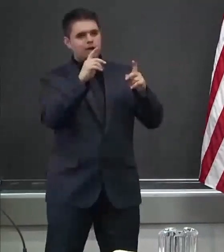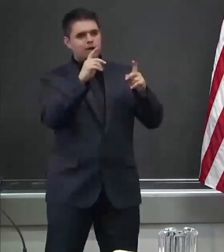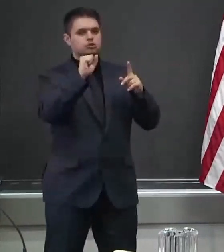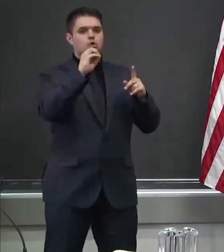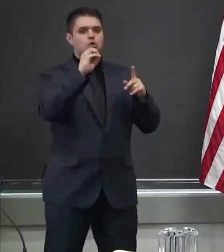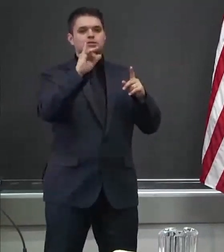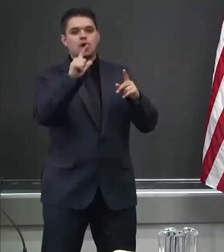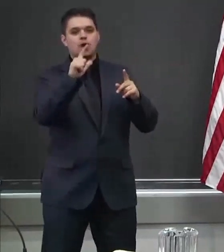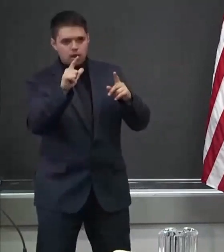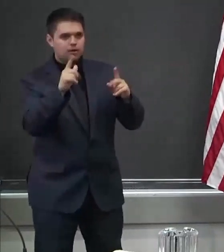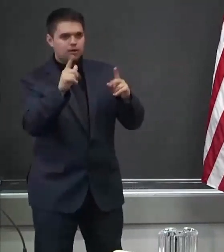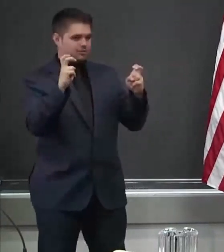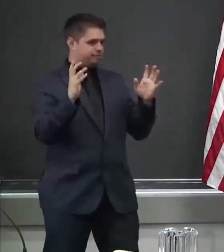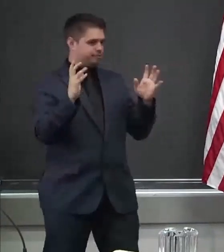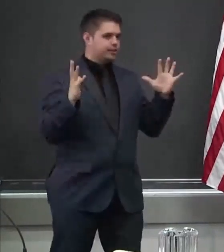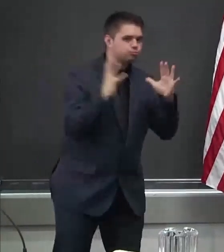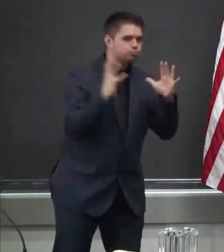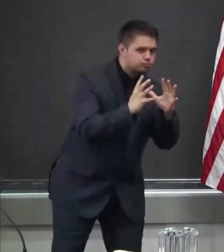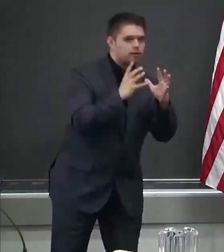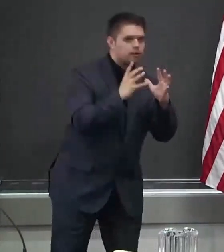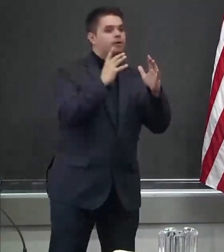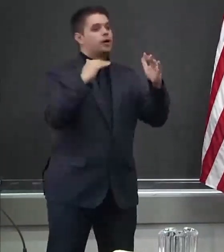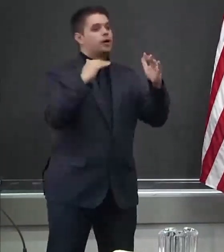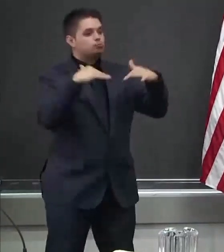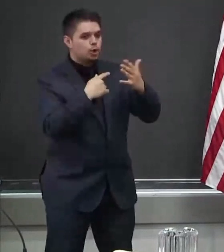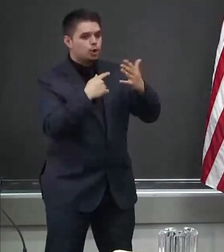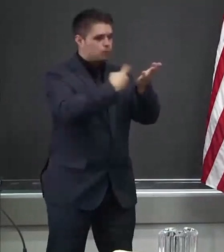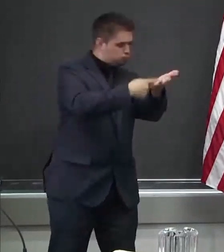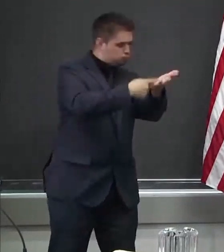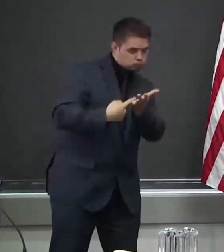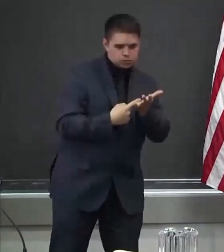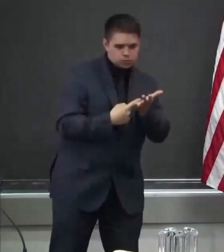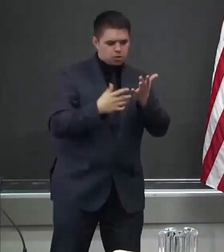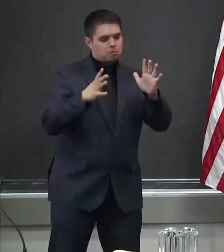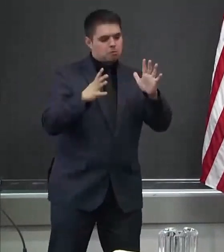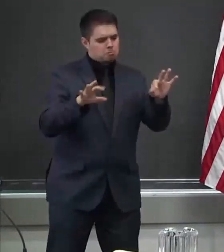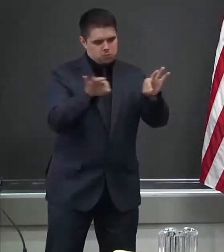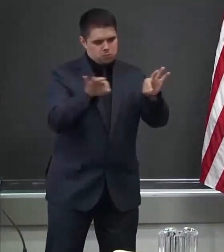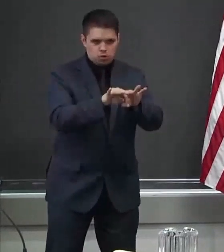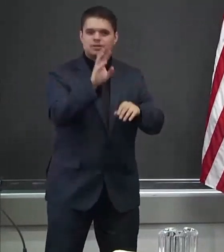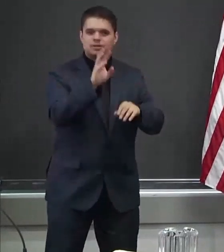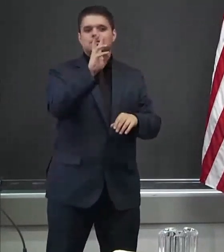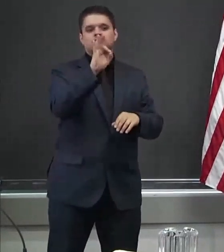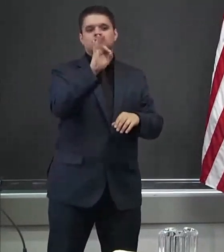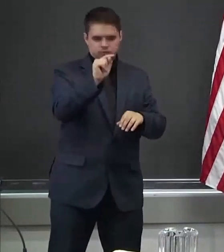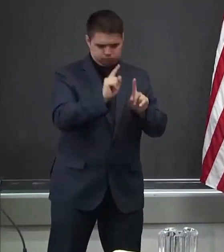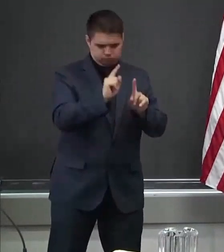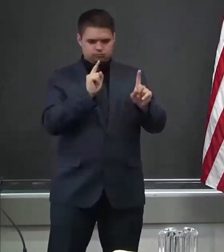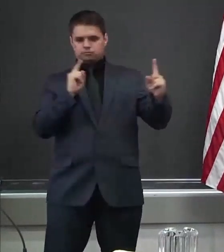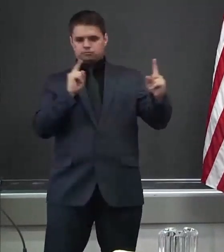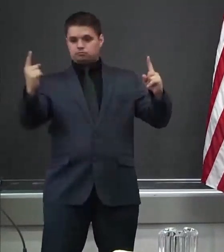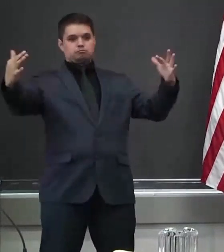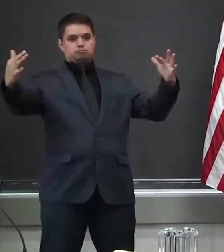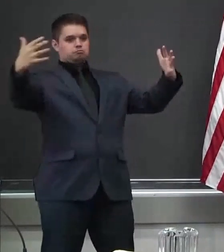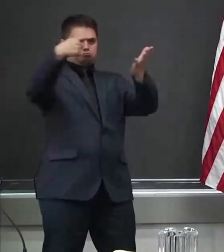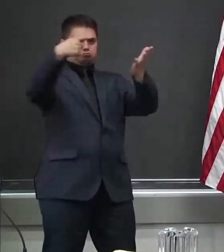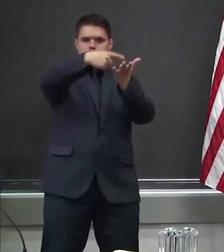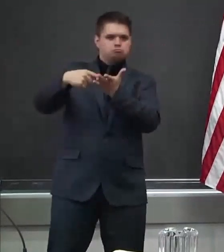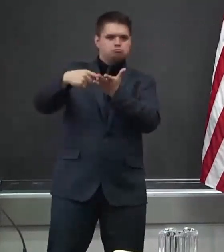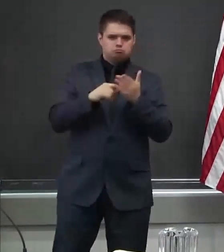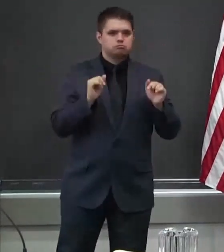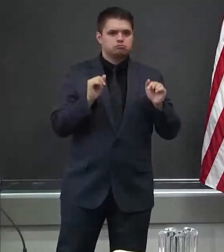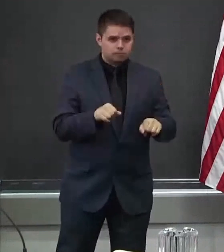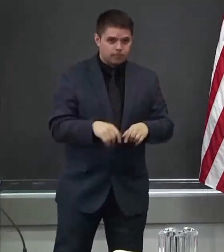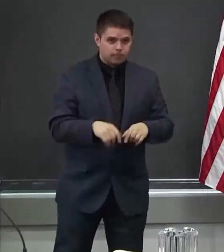physically distanced groups. In addition, regardless of the county phase, the Oregon Health Authority is